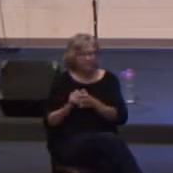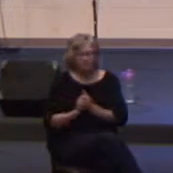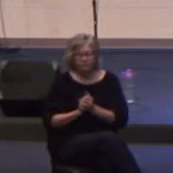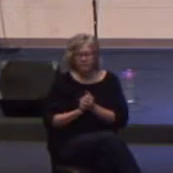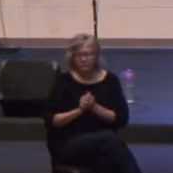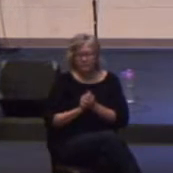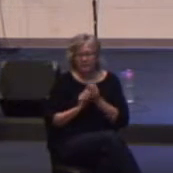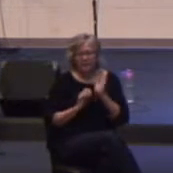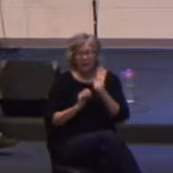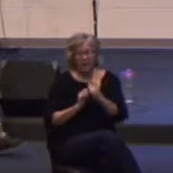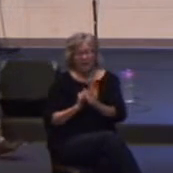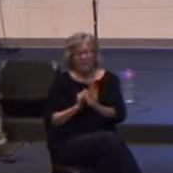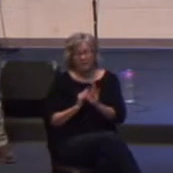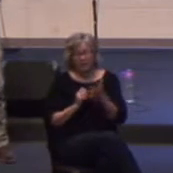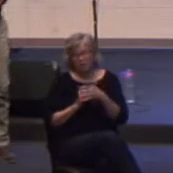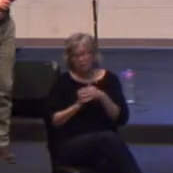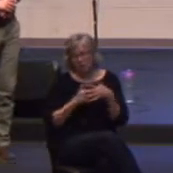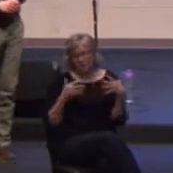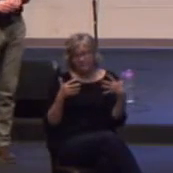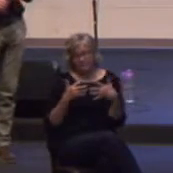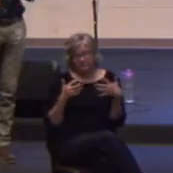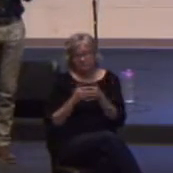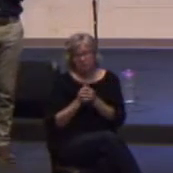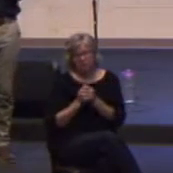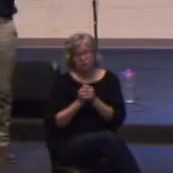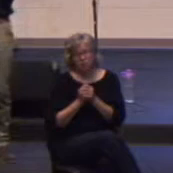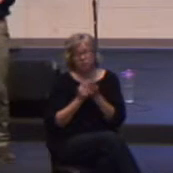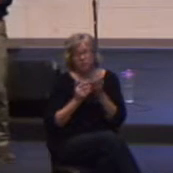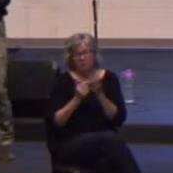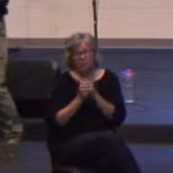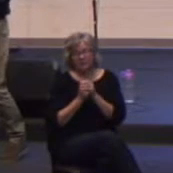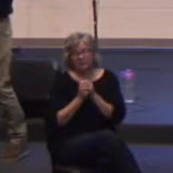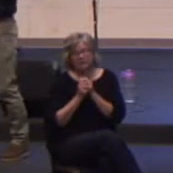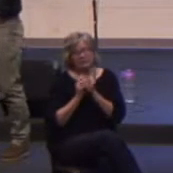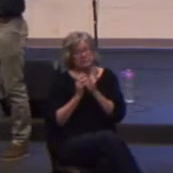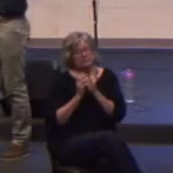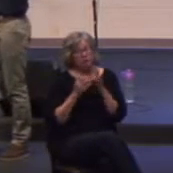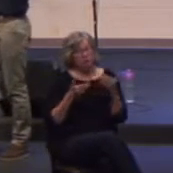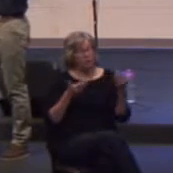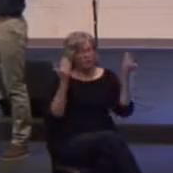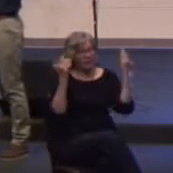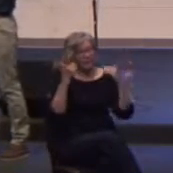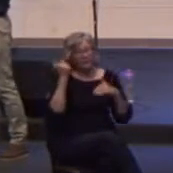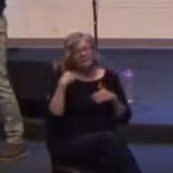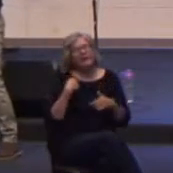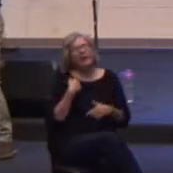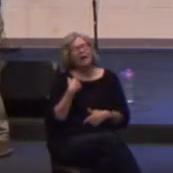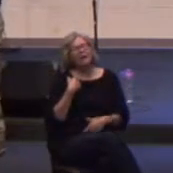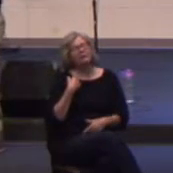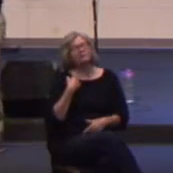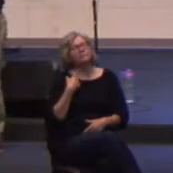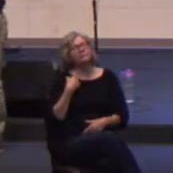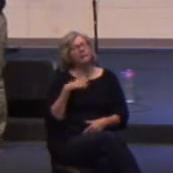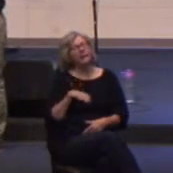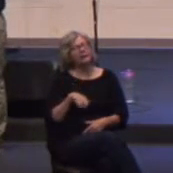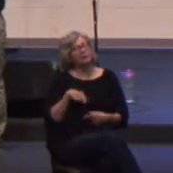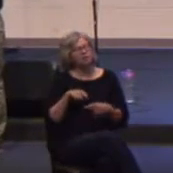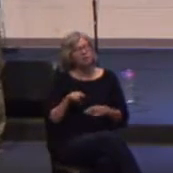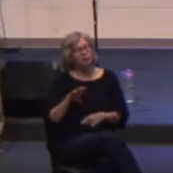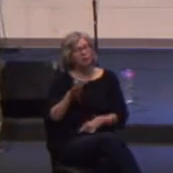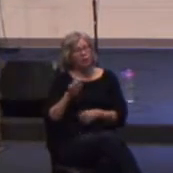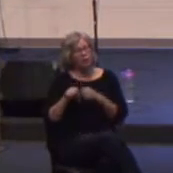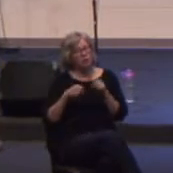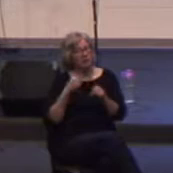can probably not be overemphasized, because I'm just betting that during their 400 years of slavery, they were